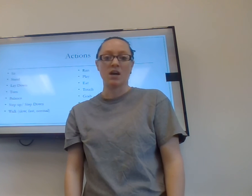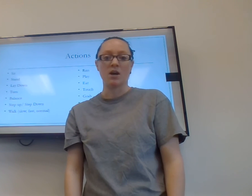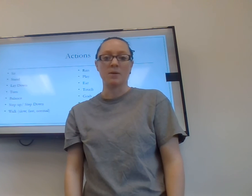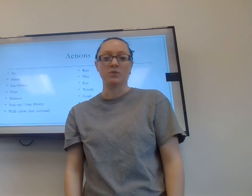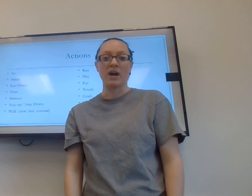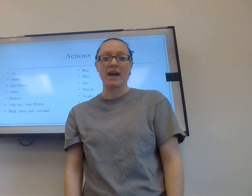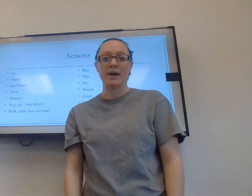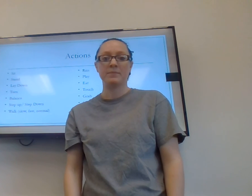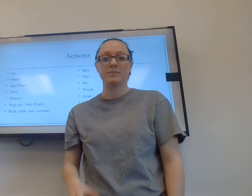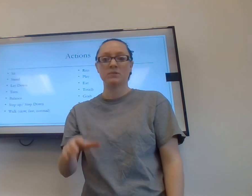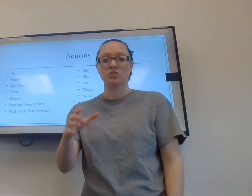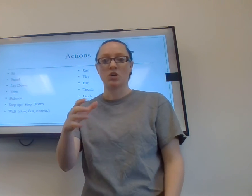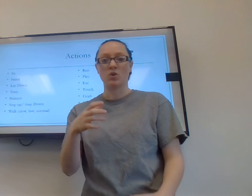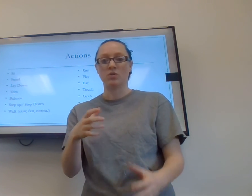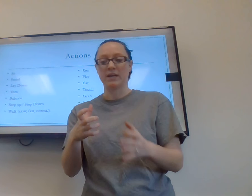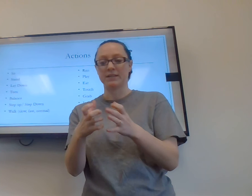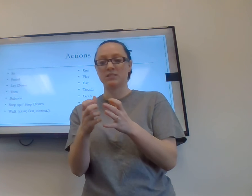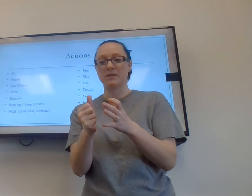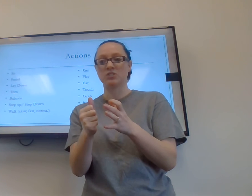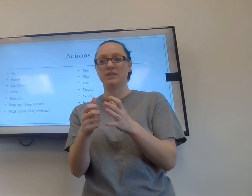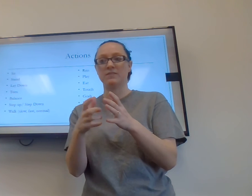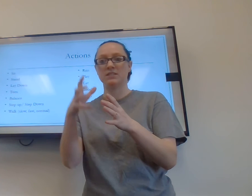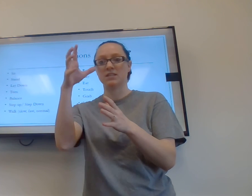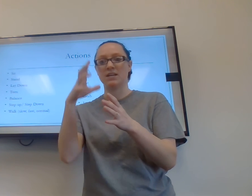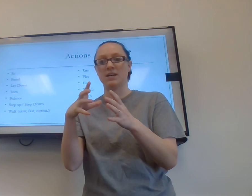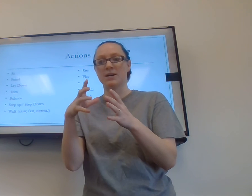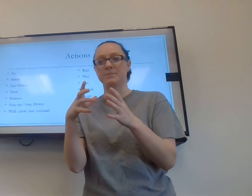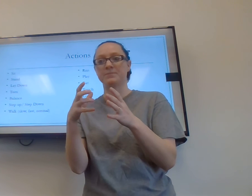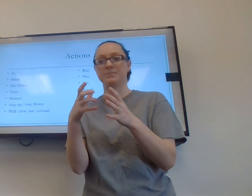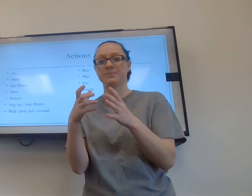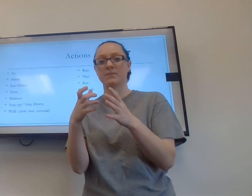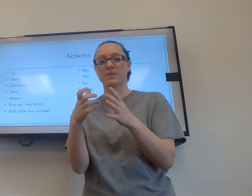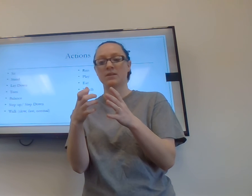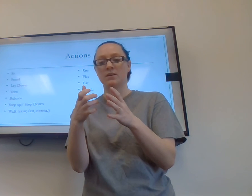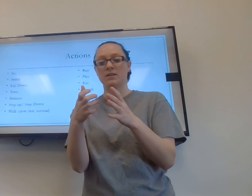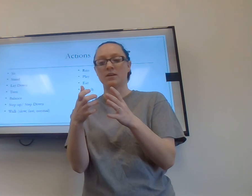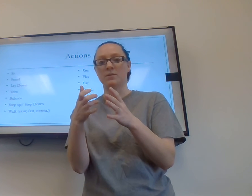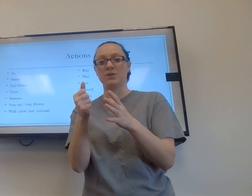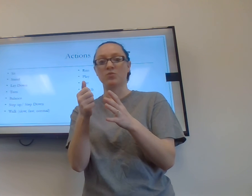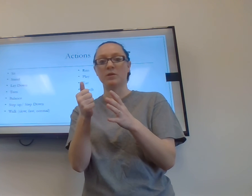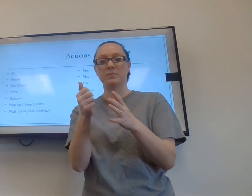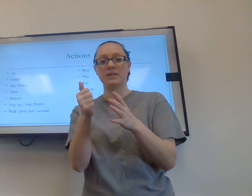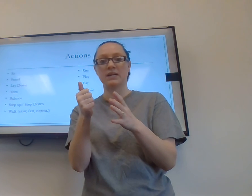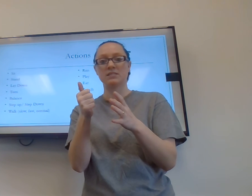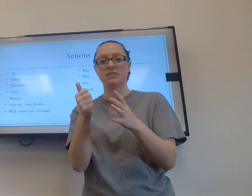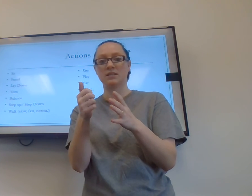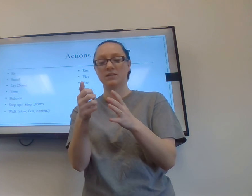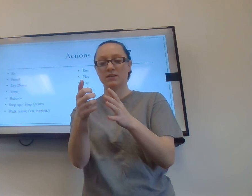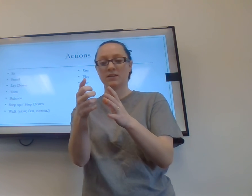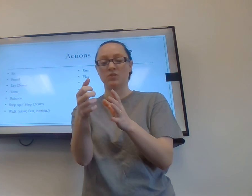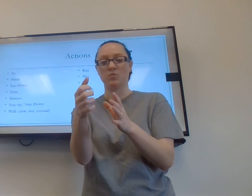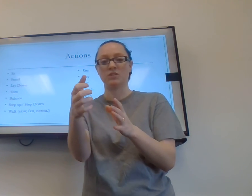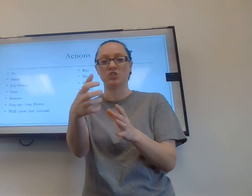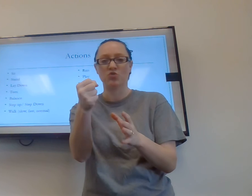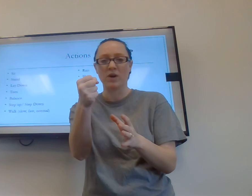wise. Grab. So like, especially if it's a grip test, you want to grab